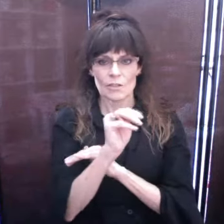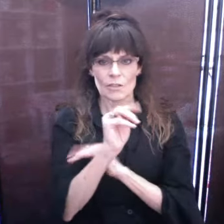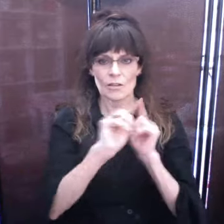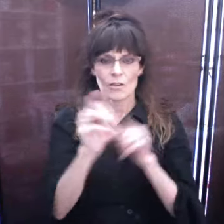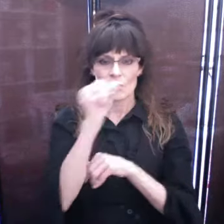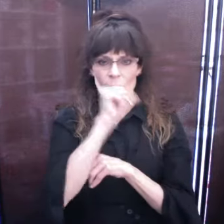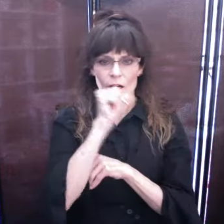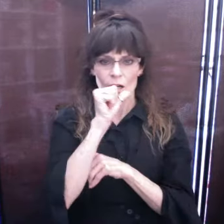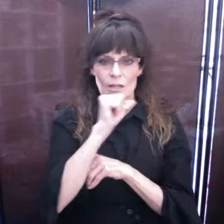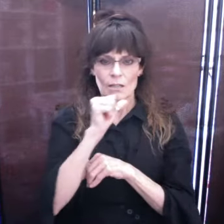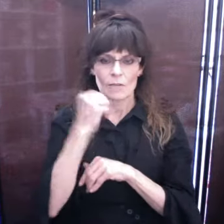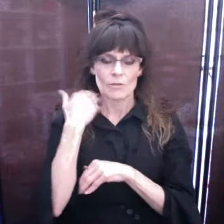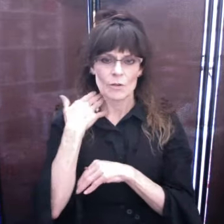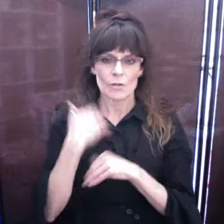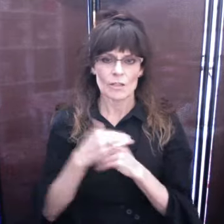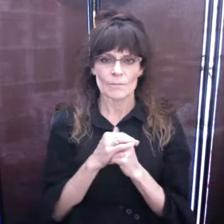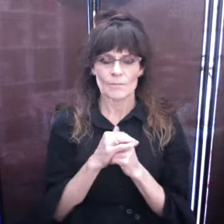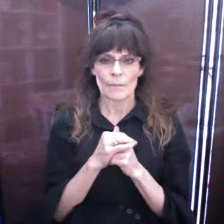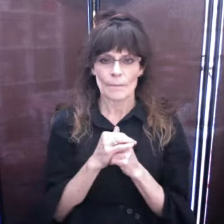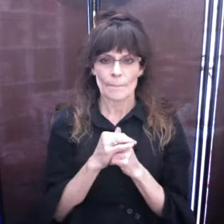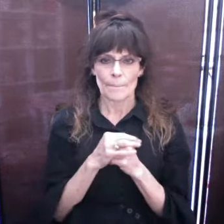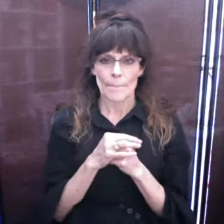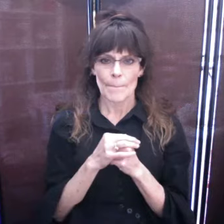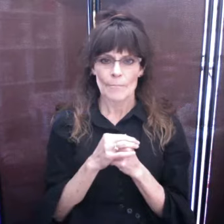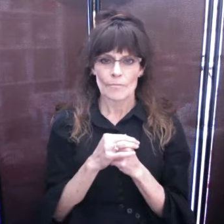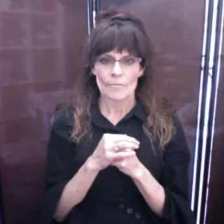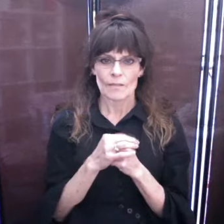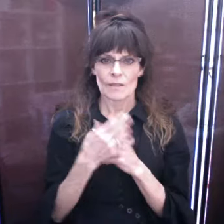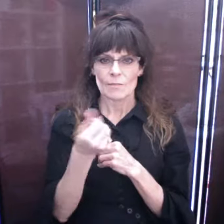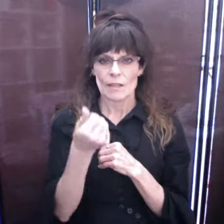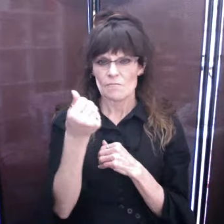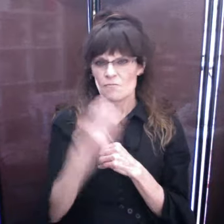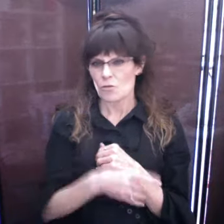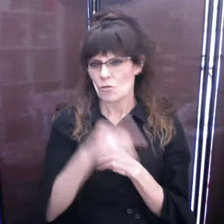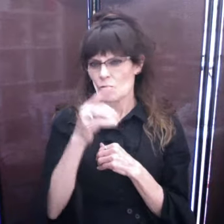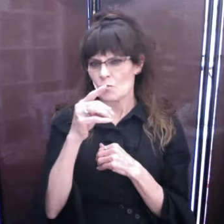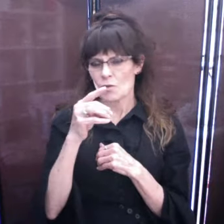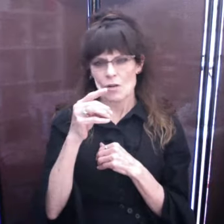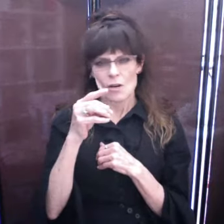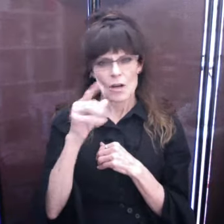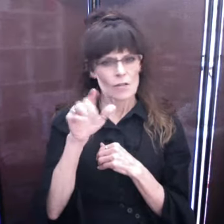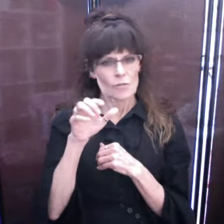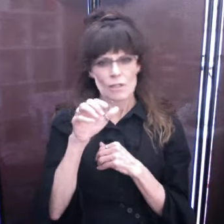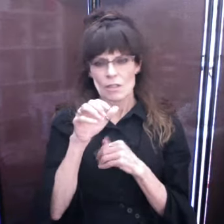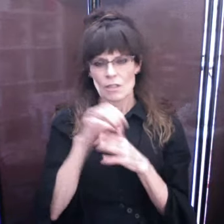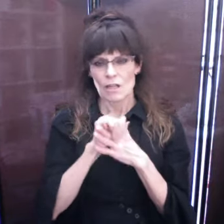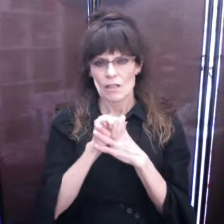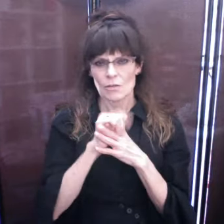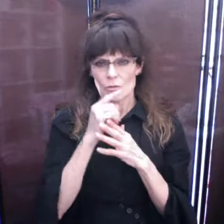broke, And I probably spent a few $100s too much. And then I was like, oh man, I screwed up. Maybe I'll